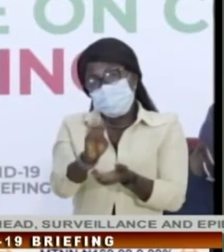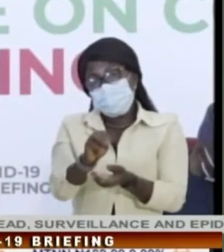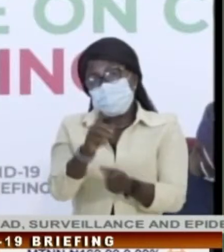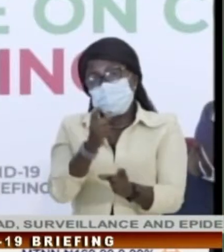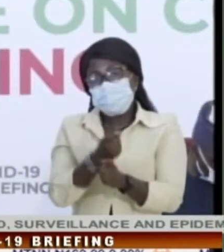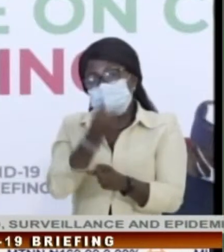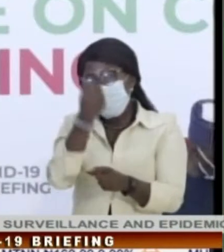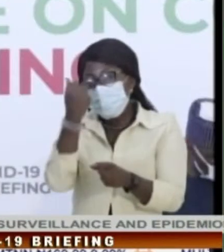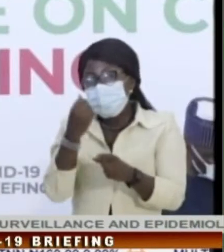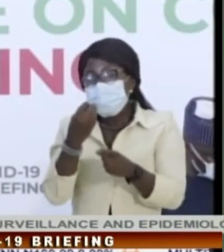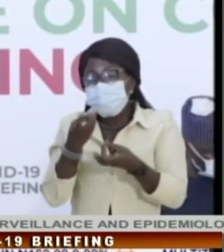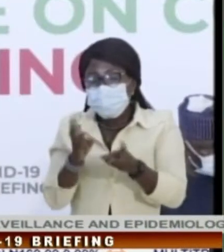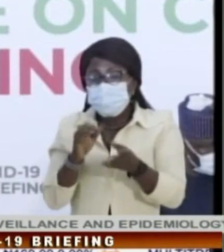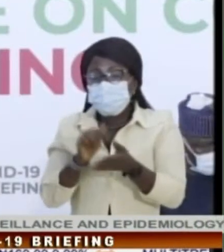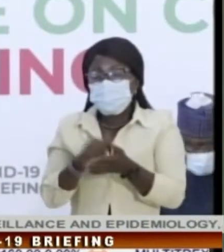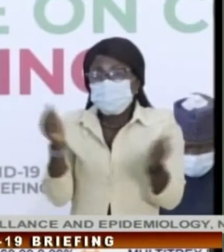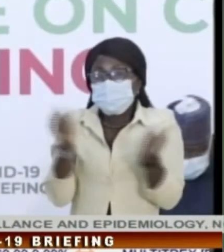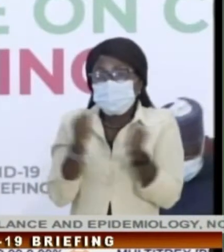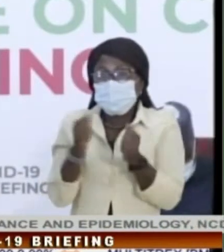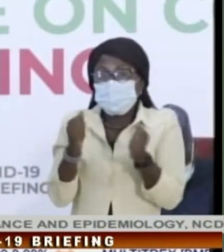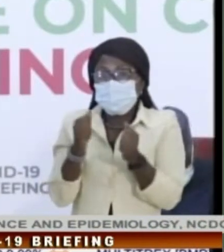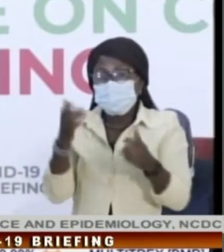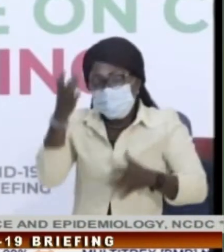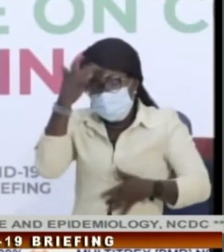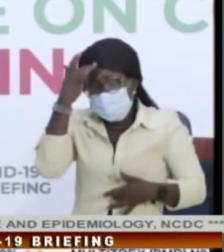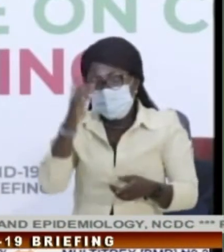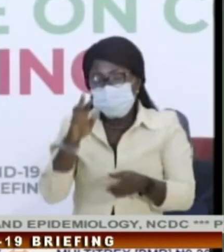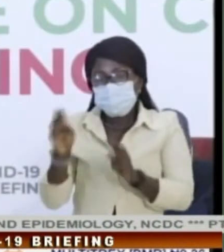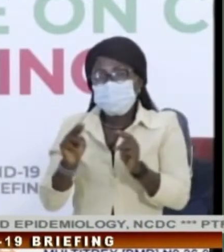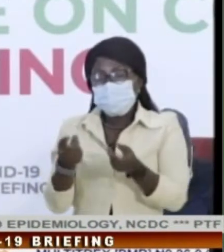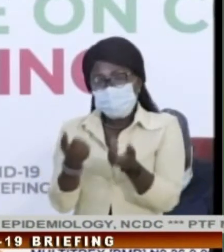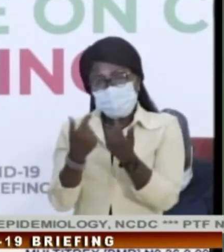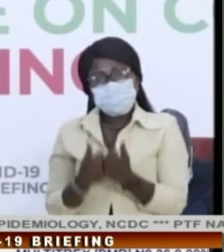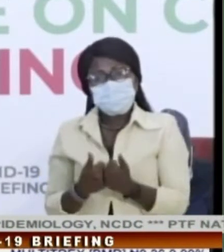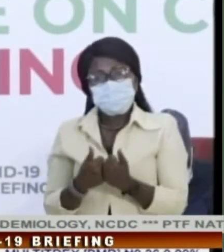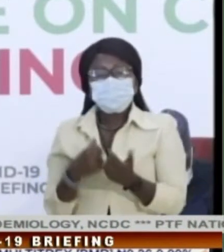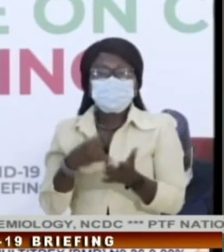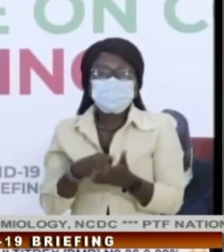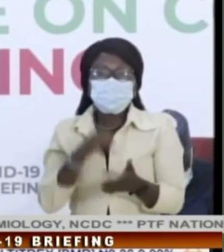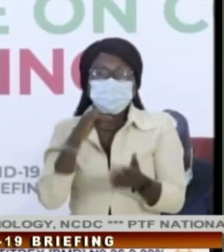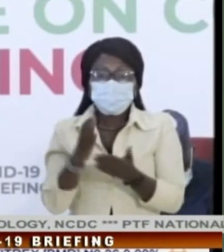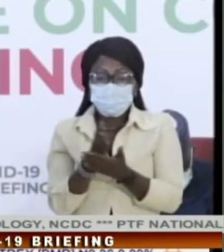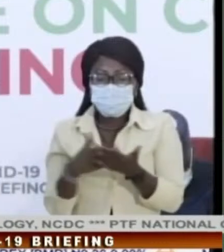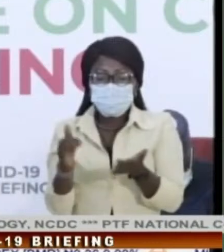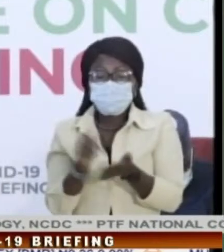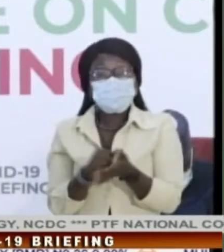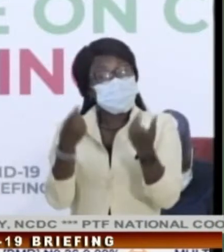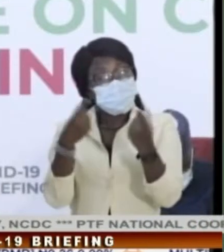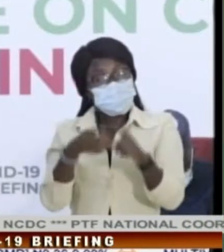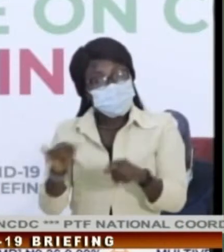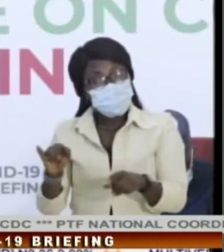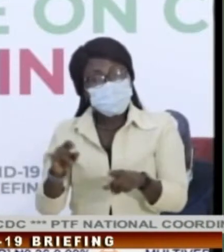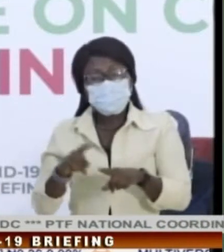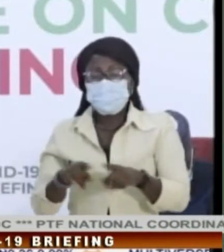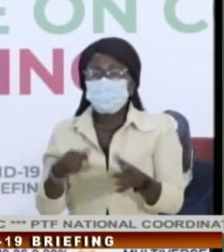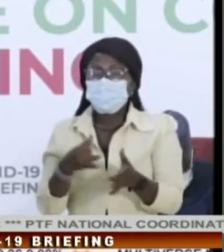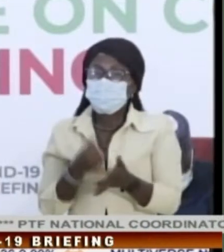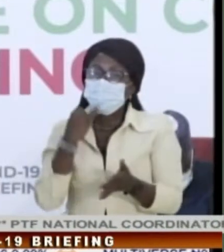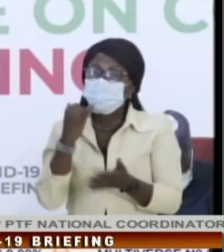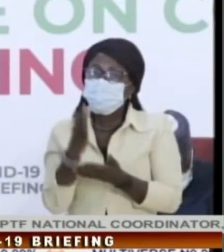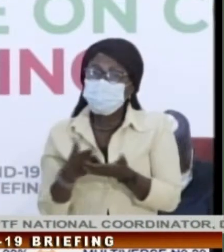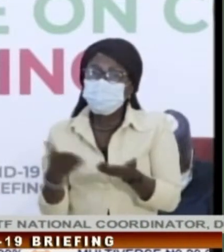which mutation occurs with the flu vaccine. So it is something that is happening, but it's a great